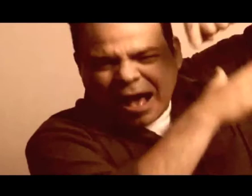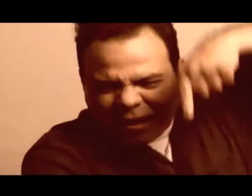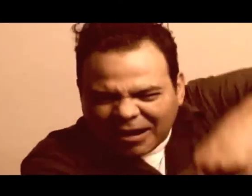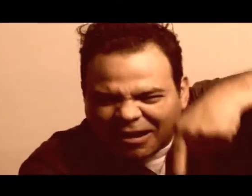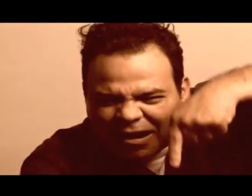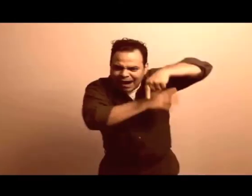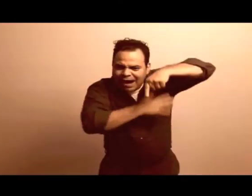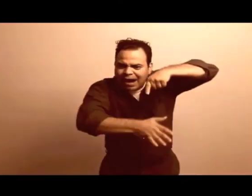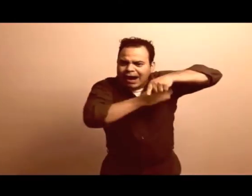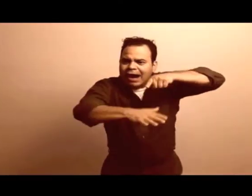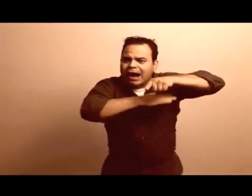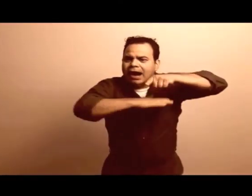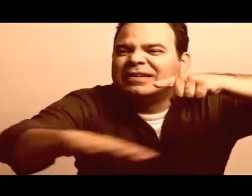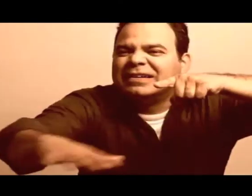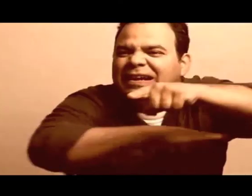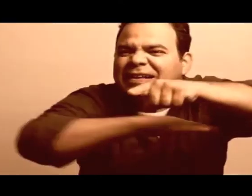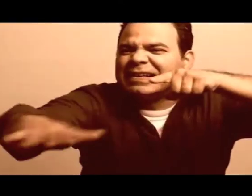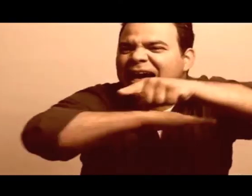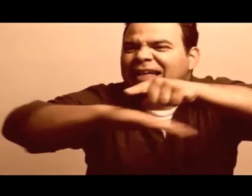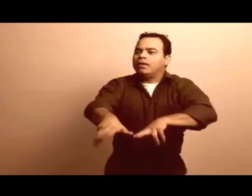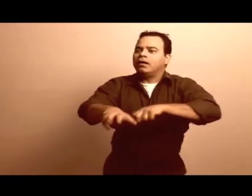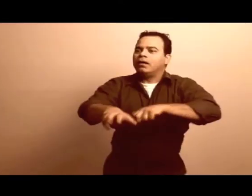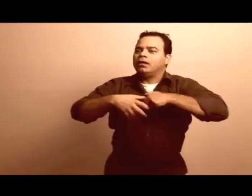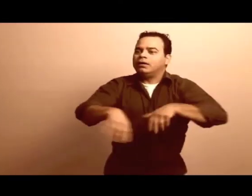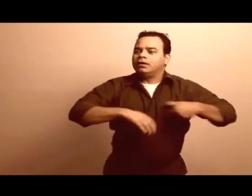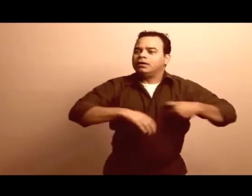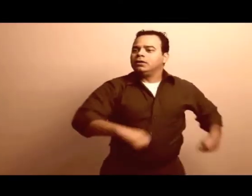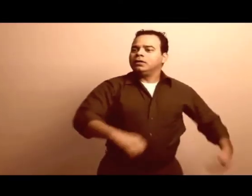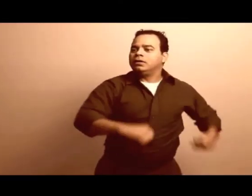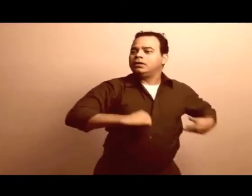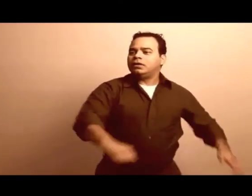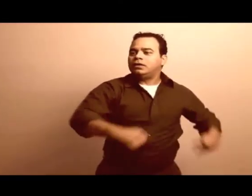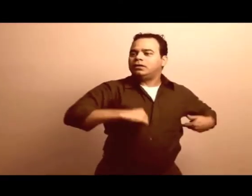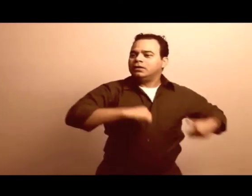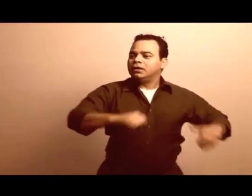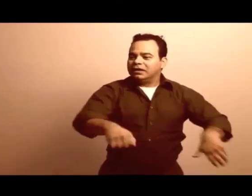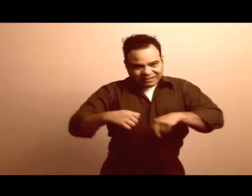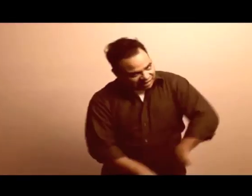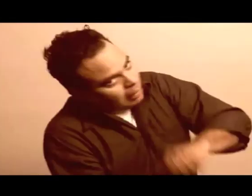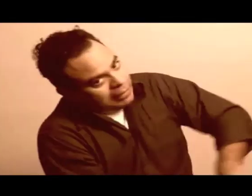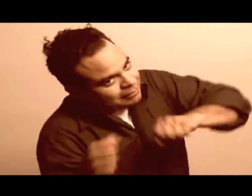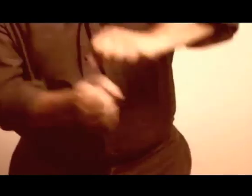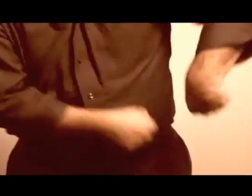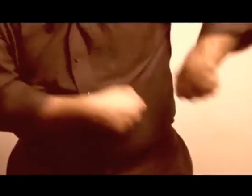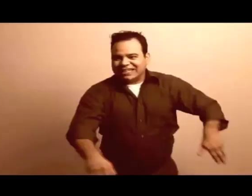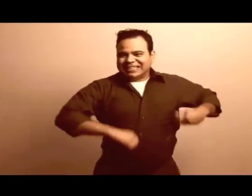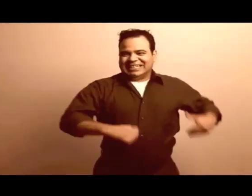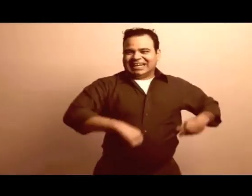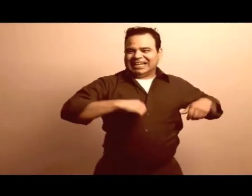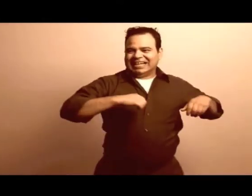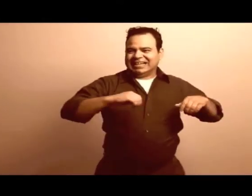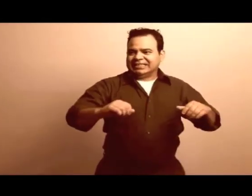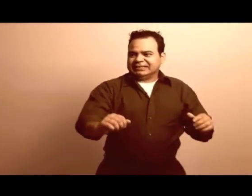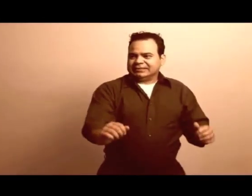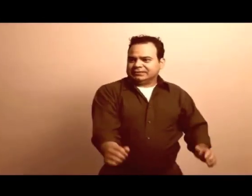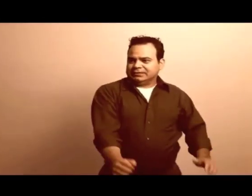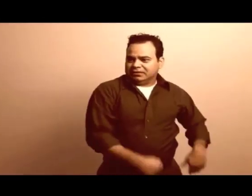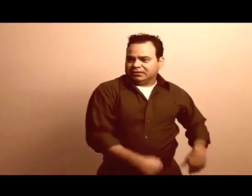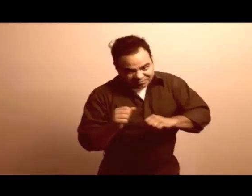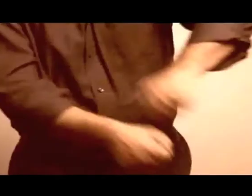horse, down the mountain as it galloped, nostrils flaring, flanks rippling, stomping the earth his quarry